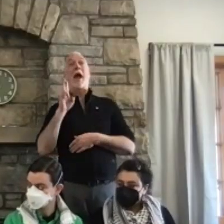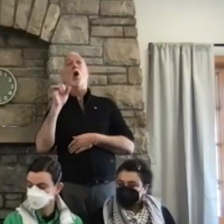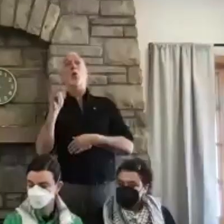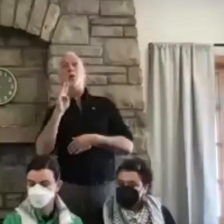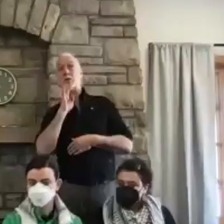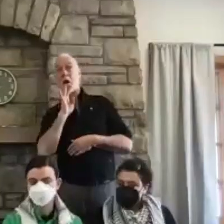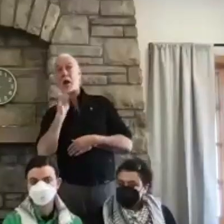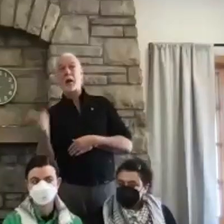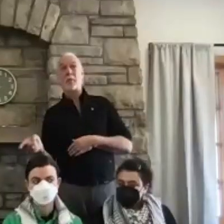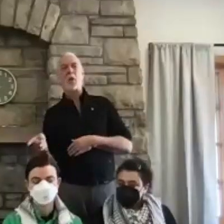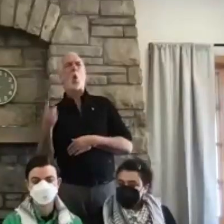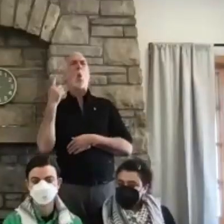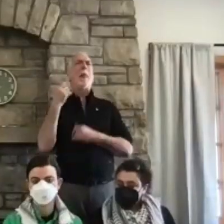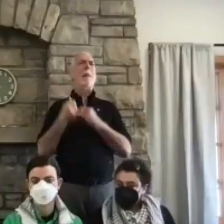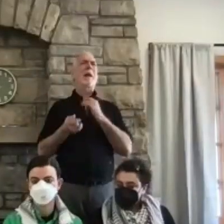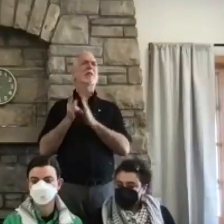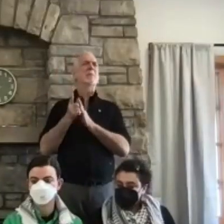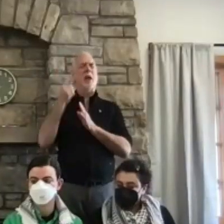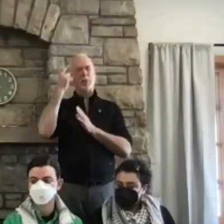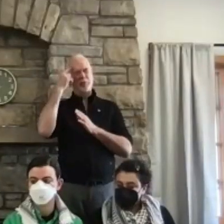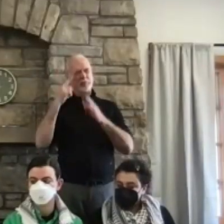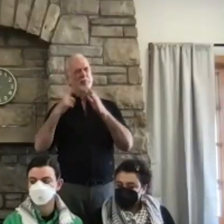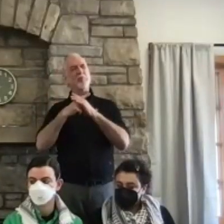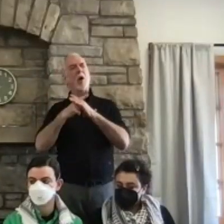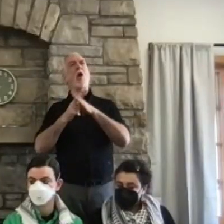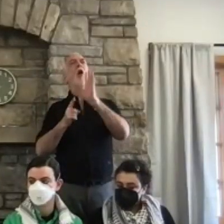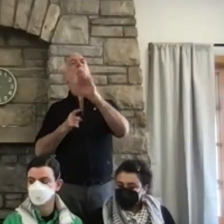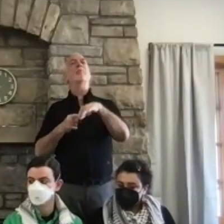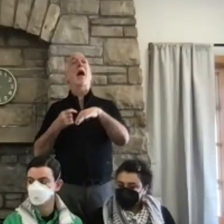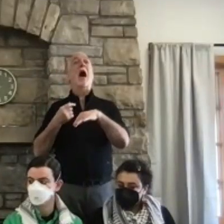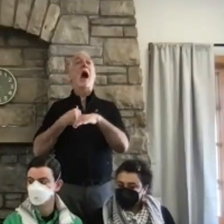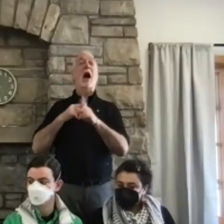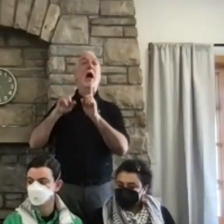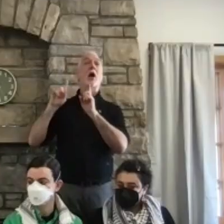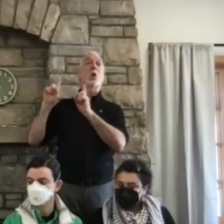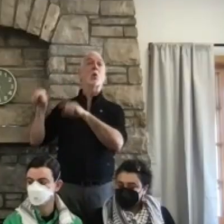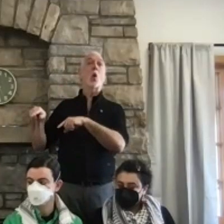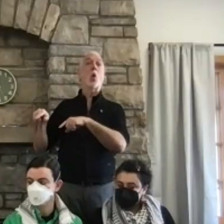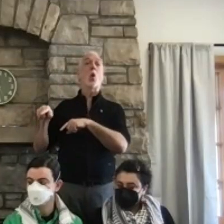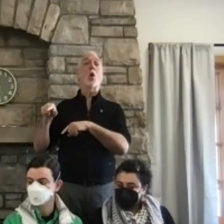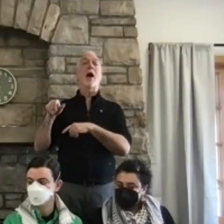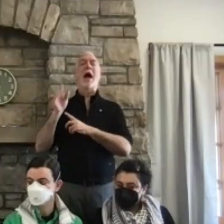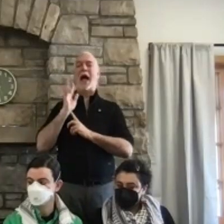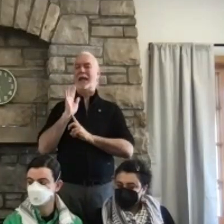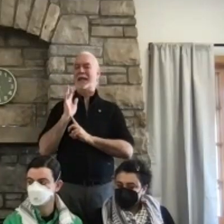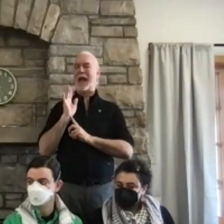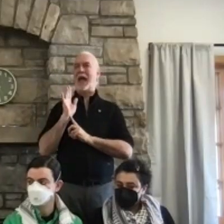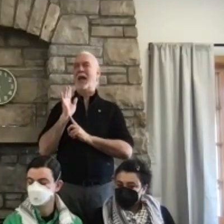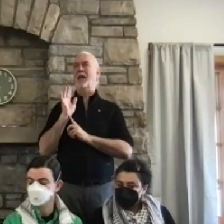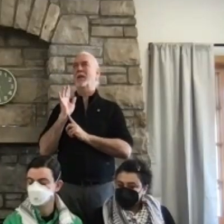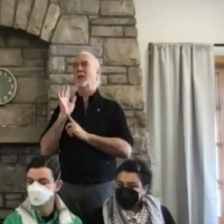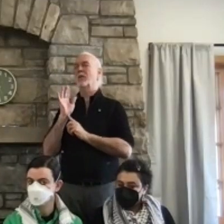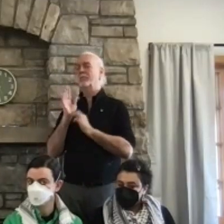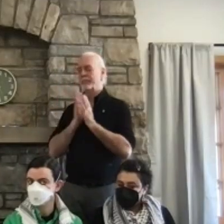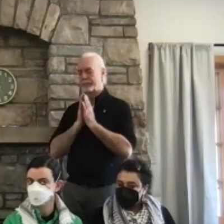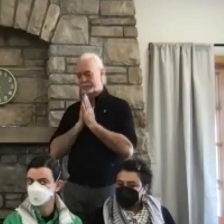Sorry, kind of a last minute thing that just crossed my mind. I was at a candle vigil for a